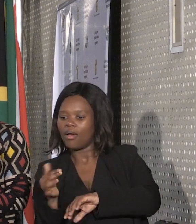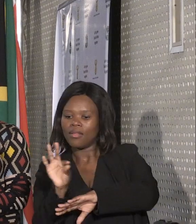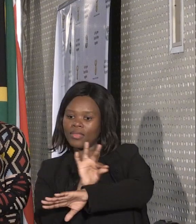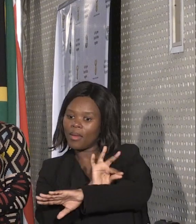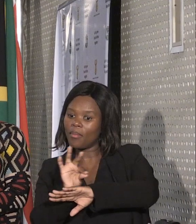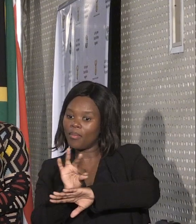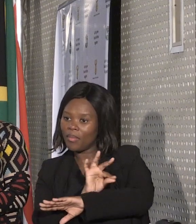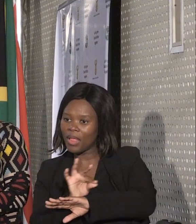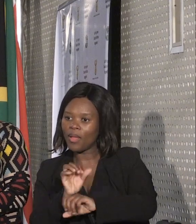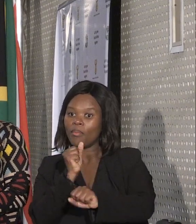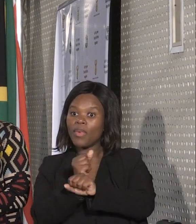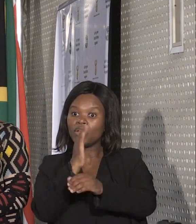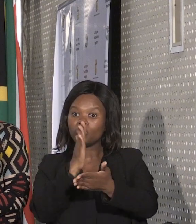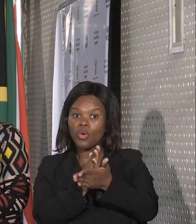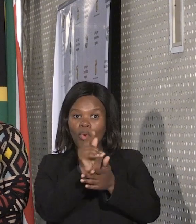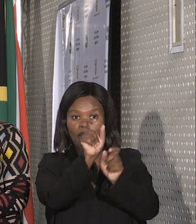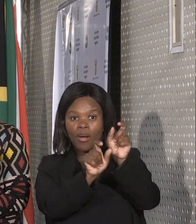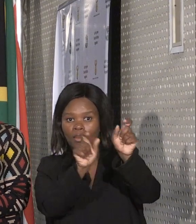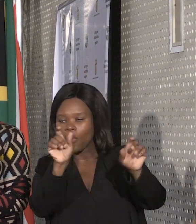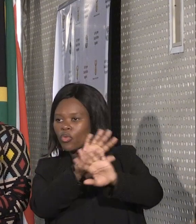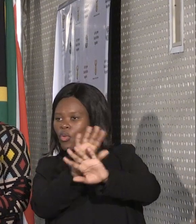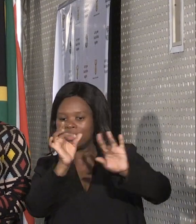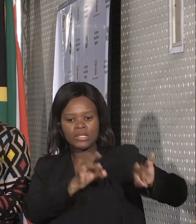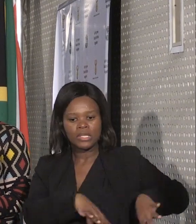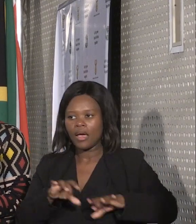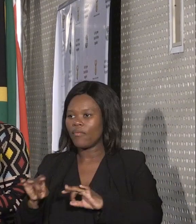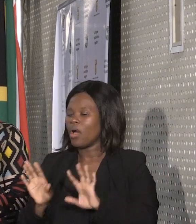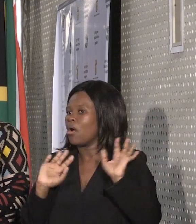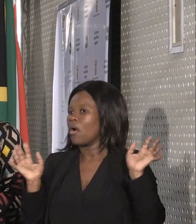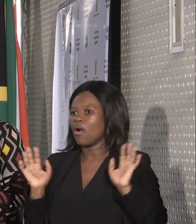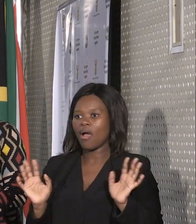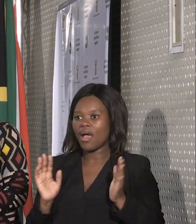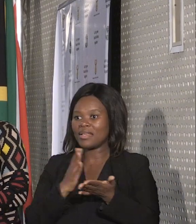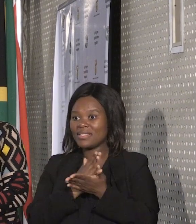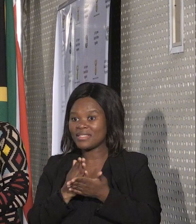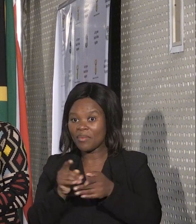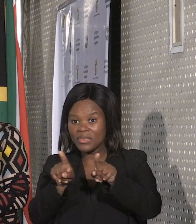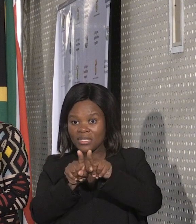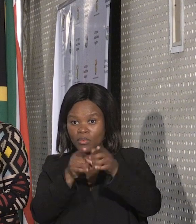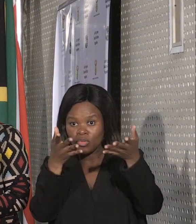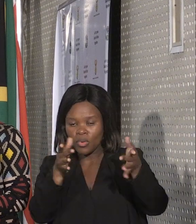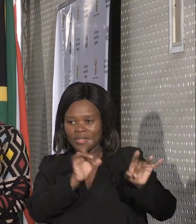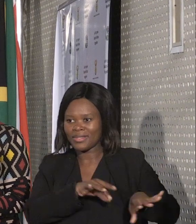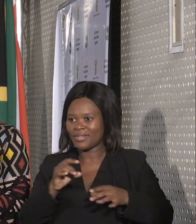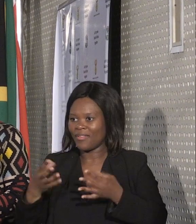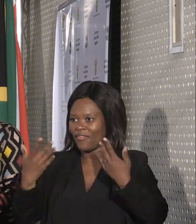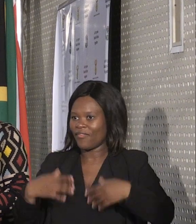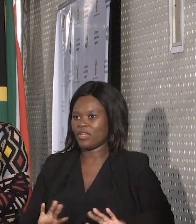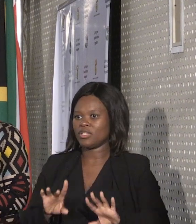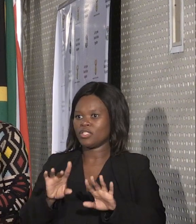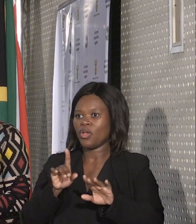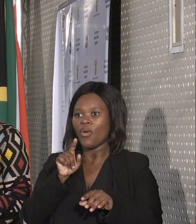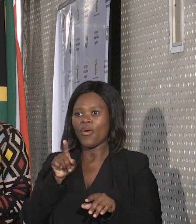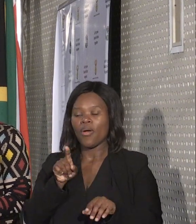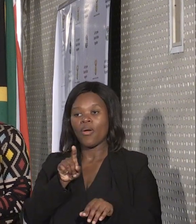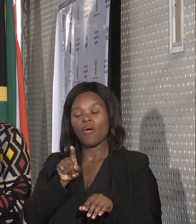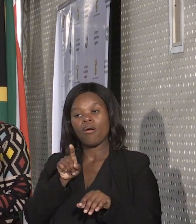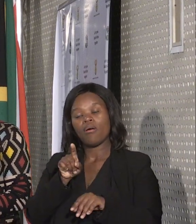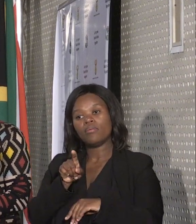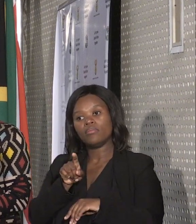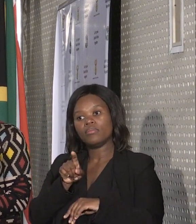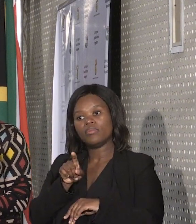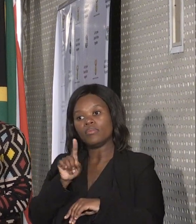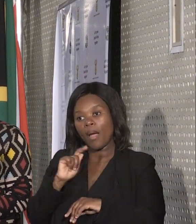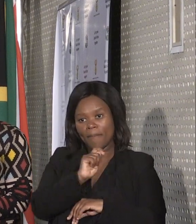make sure that our people don't suffer in the way in which some of them have suffered going back and forth. As